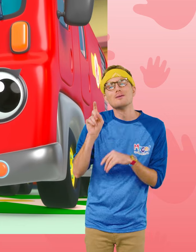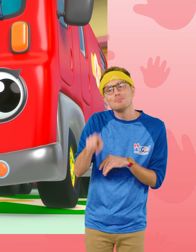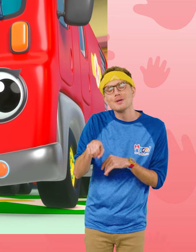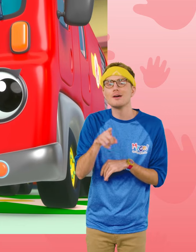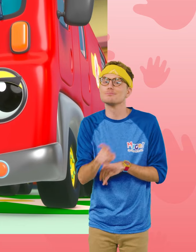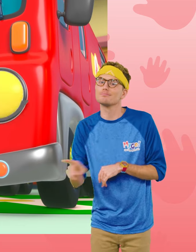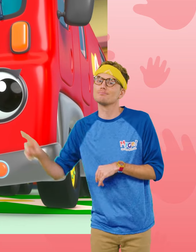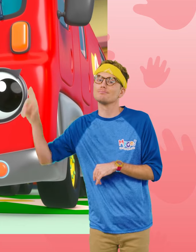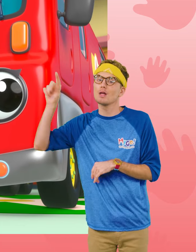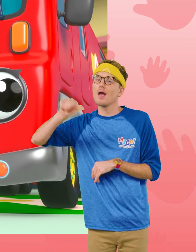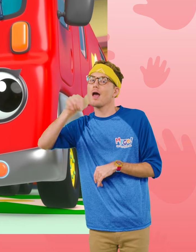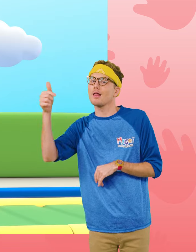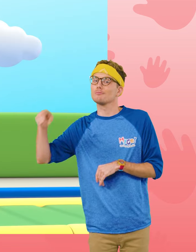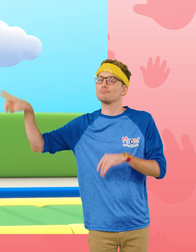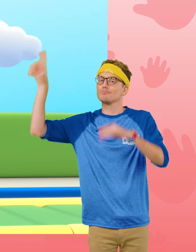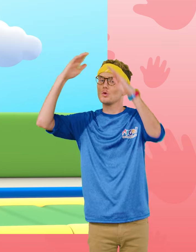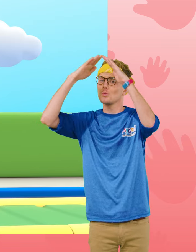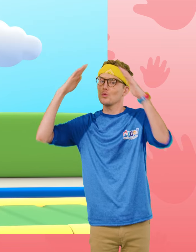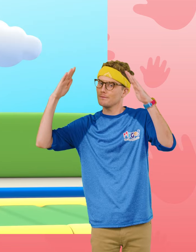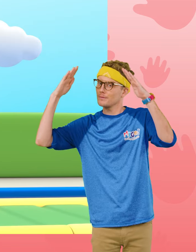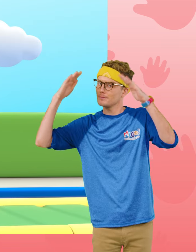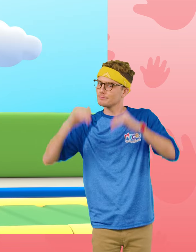Get up on the roof another way.